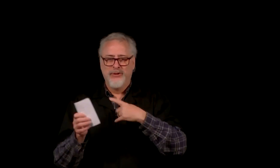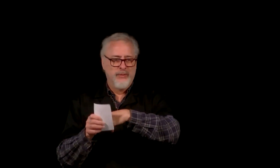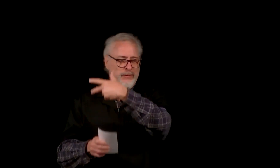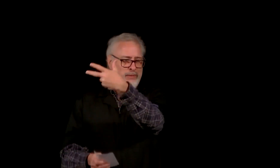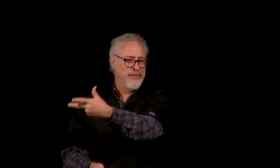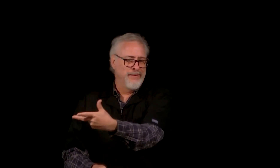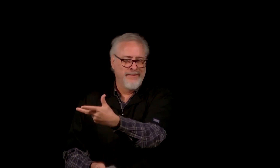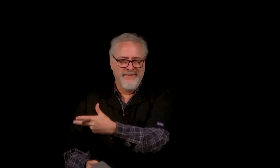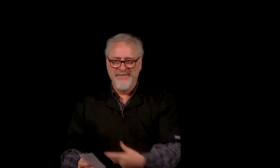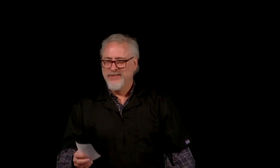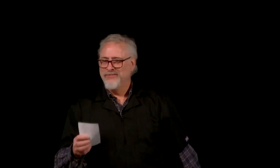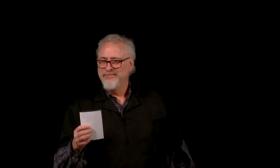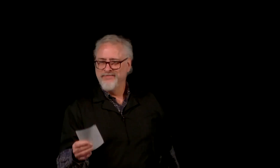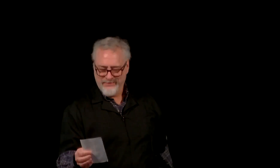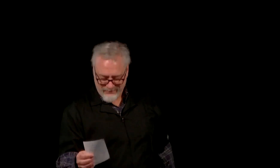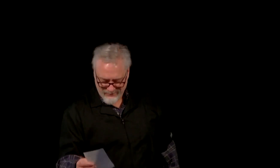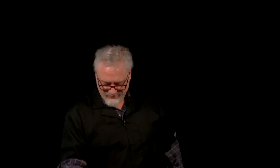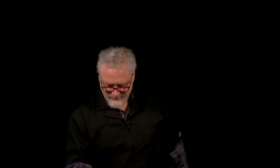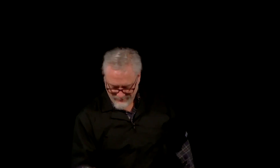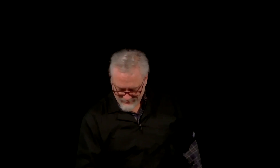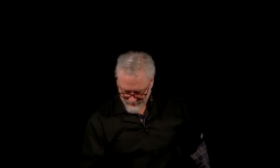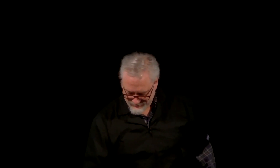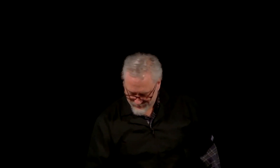Happy birthday to all three of you.